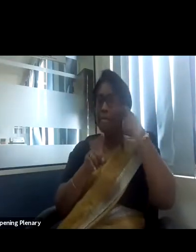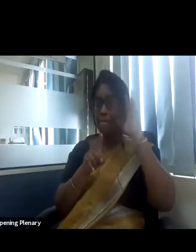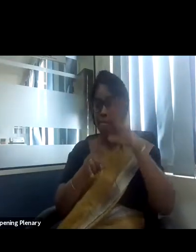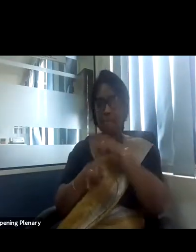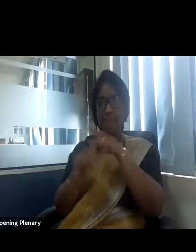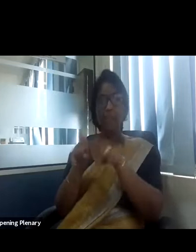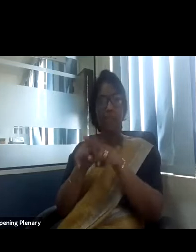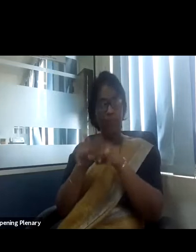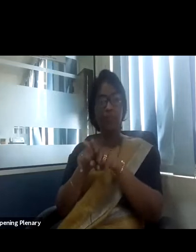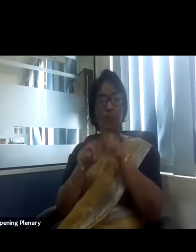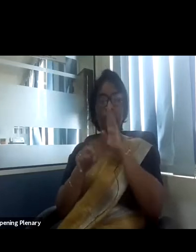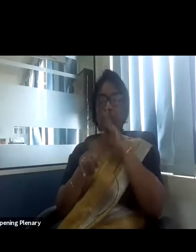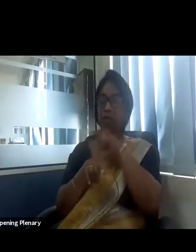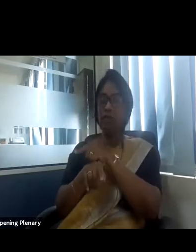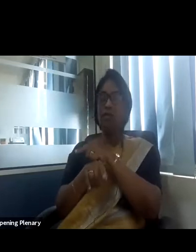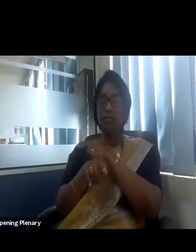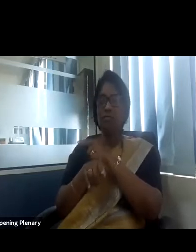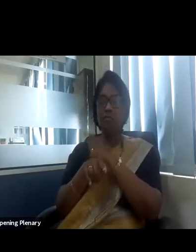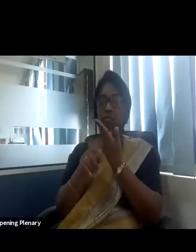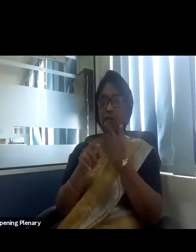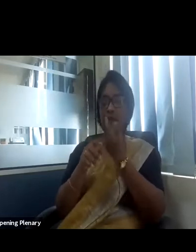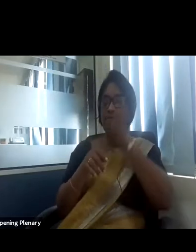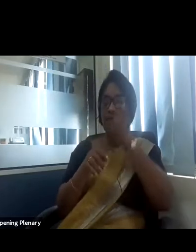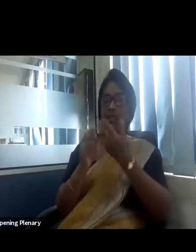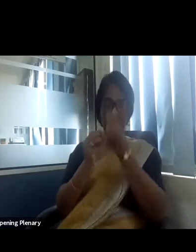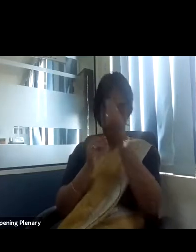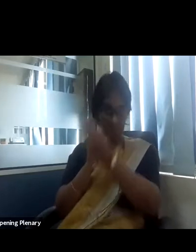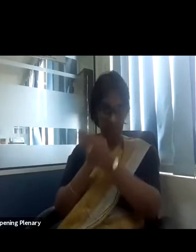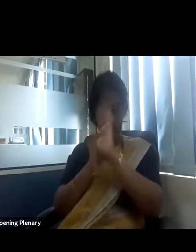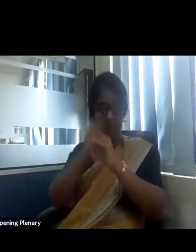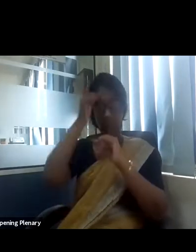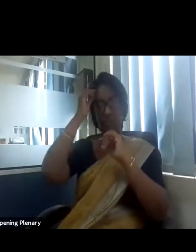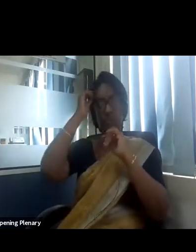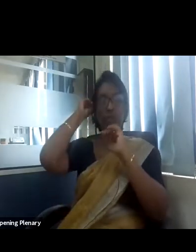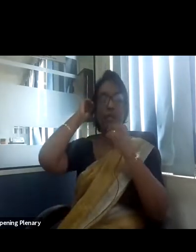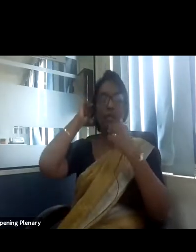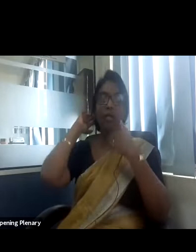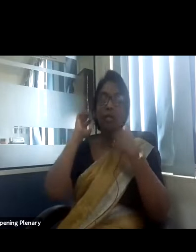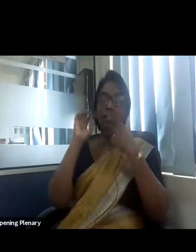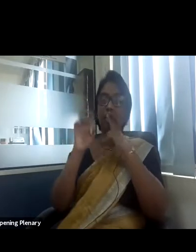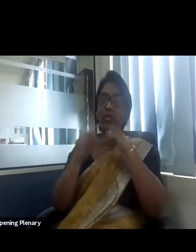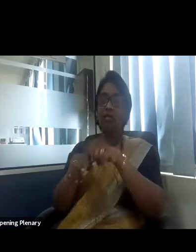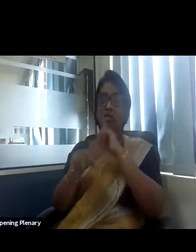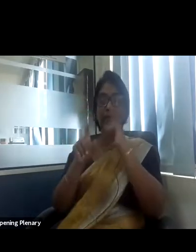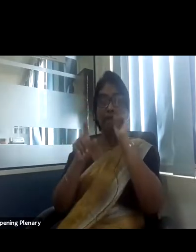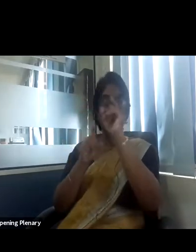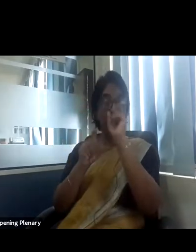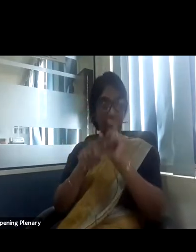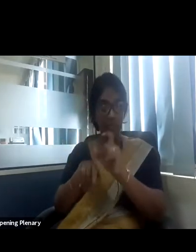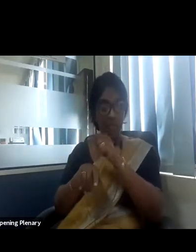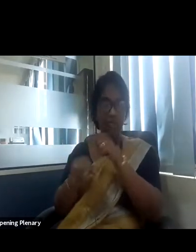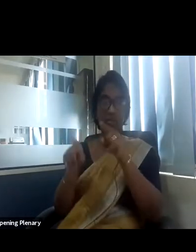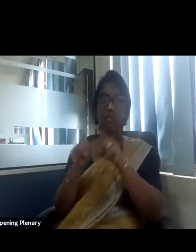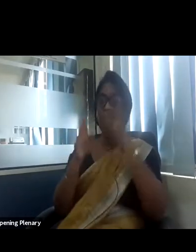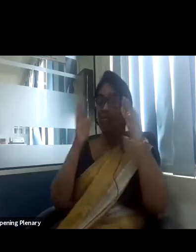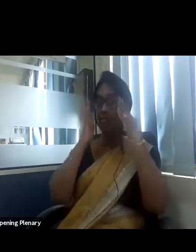that's because we have been living an 18th century definition, an 18th century framework for business. You can say